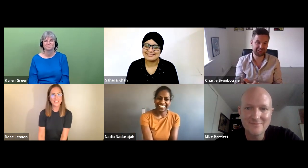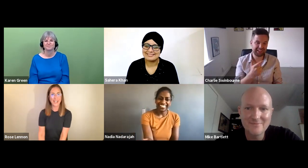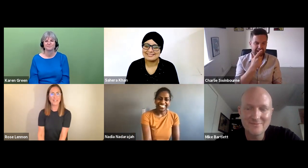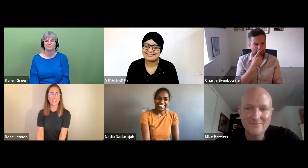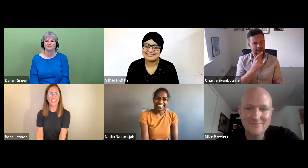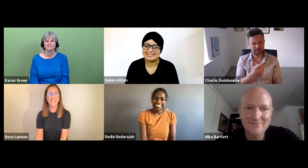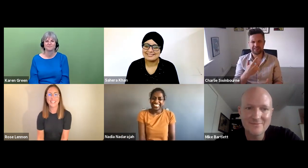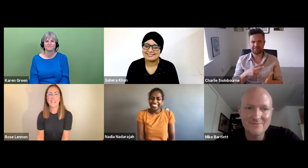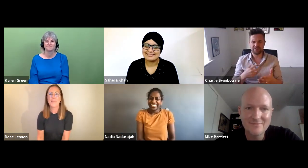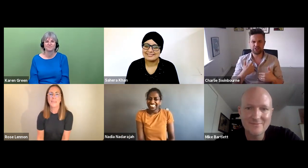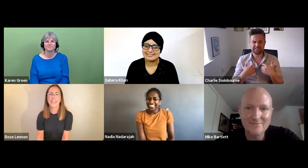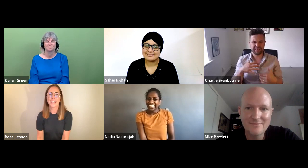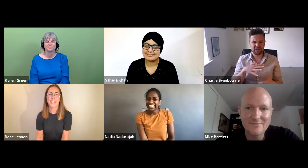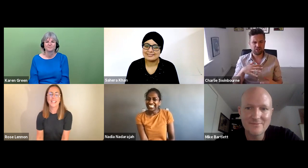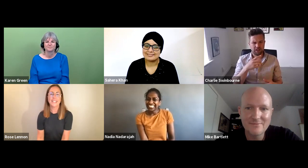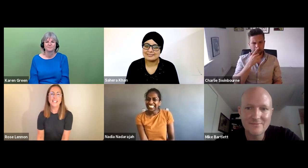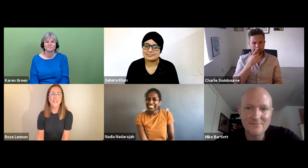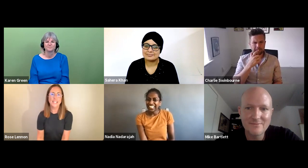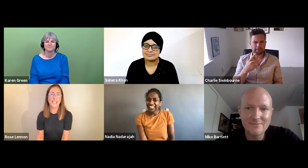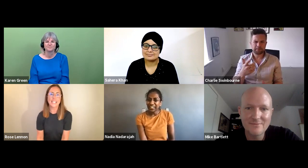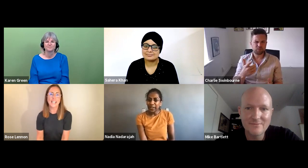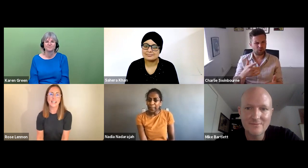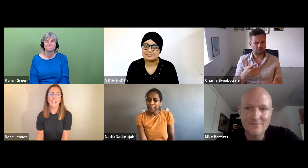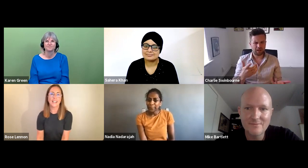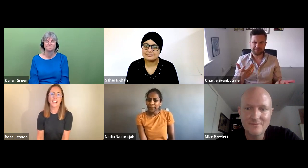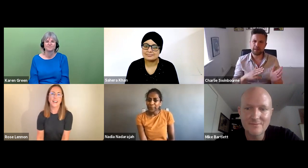roles, that would be good. It's interesting, isn't it?